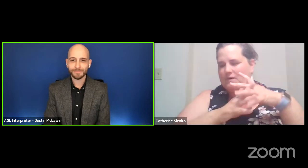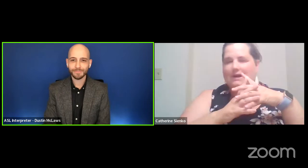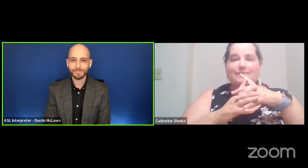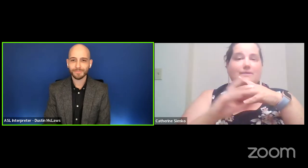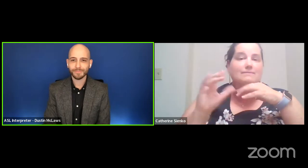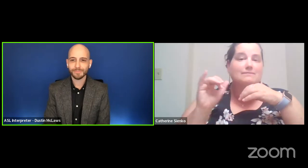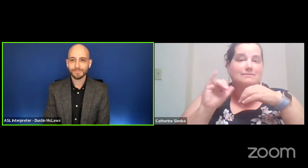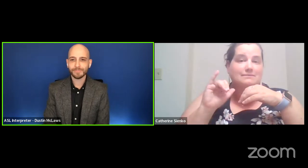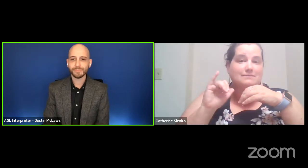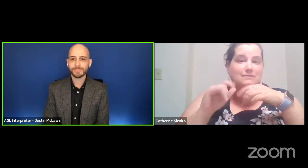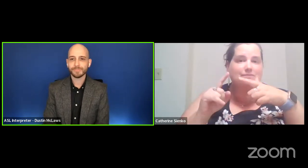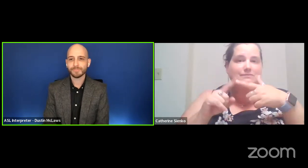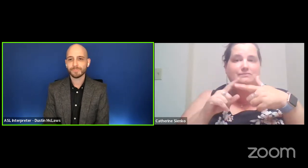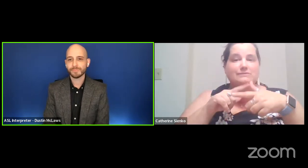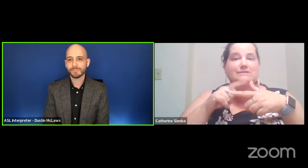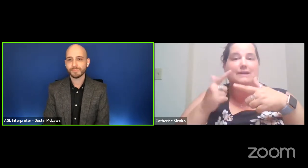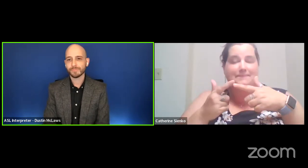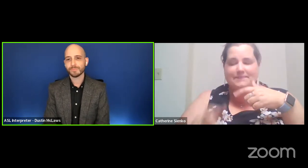meetings.